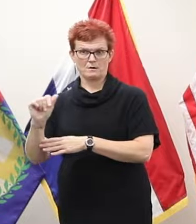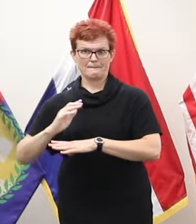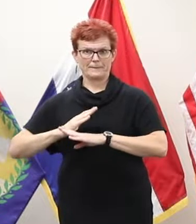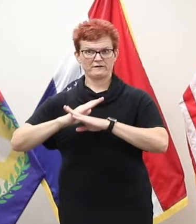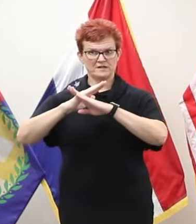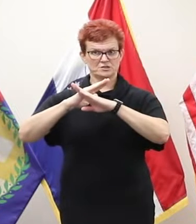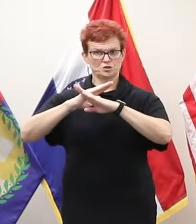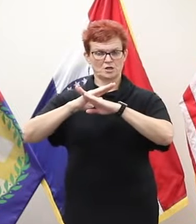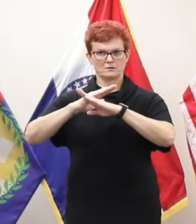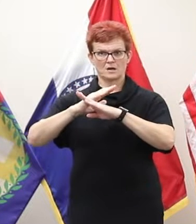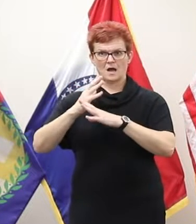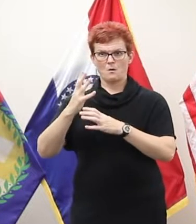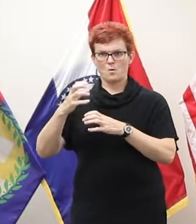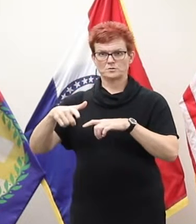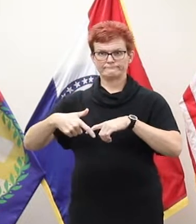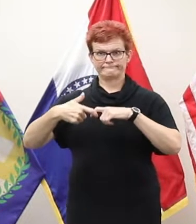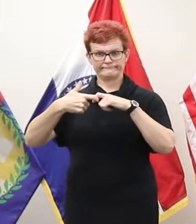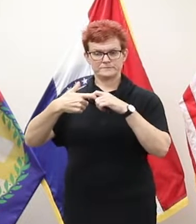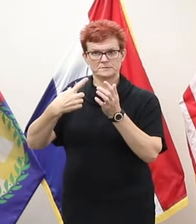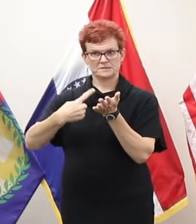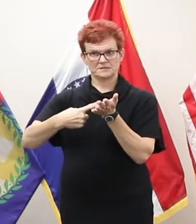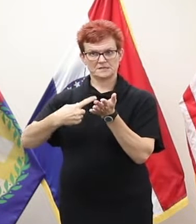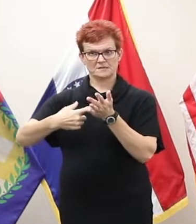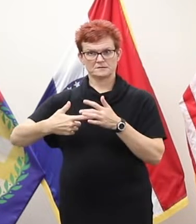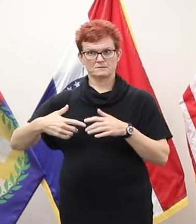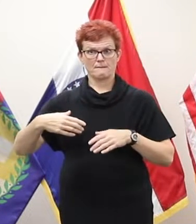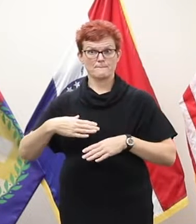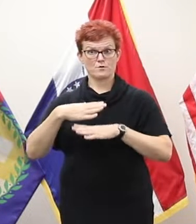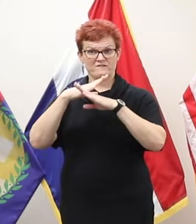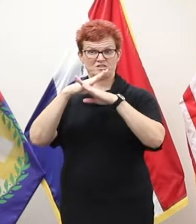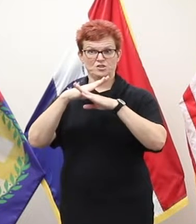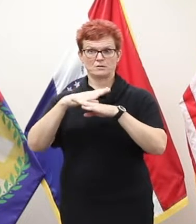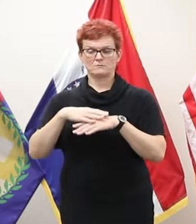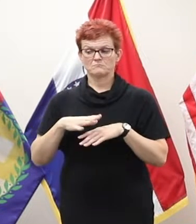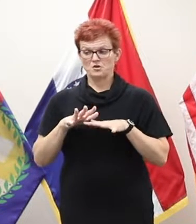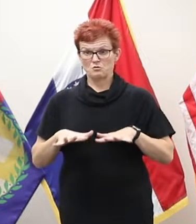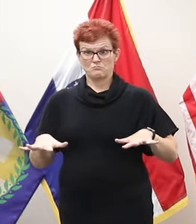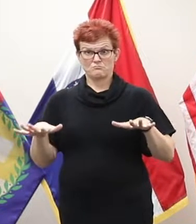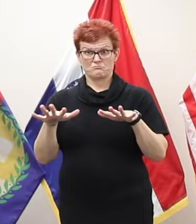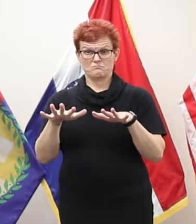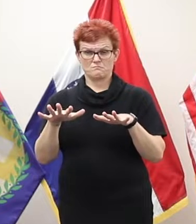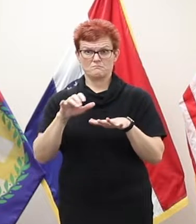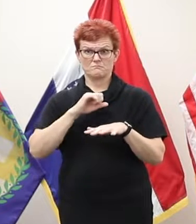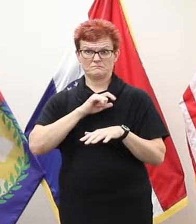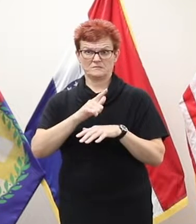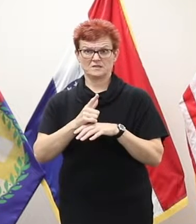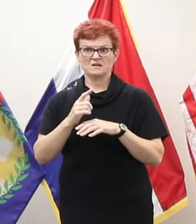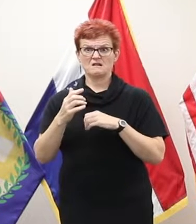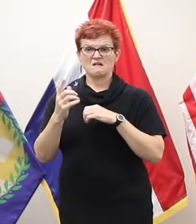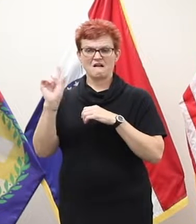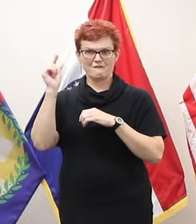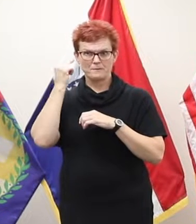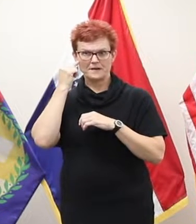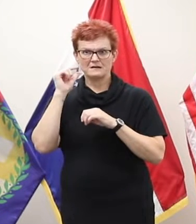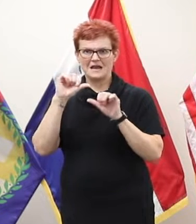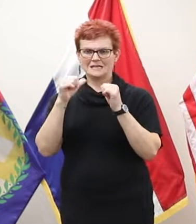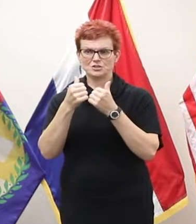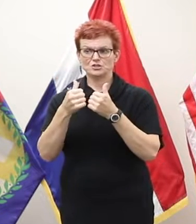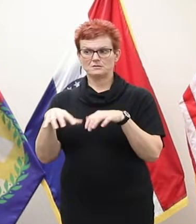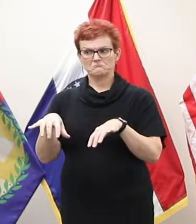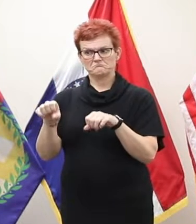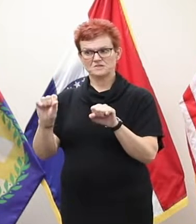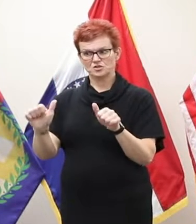is what I want to stop and talk a little bit about right now. Throughout the region, various governments and agencies have taken on the challenges